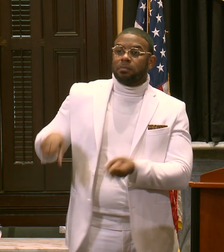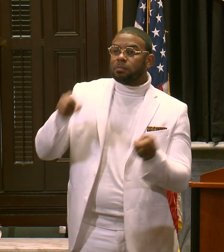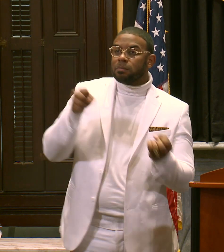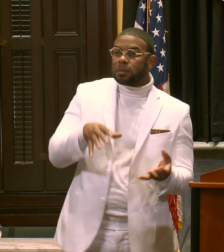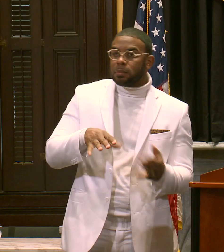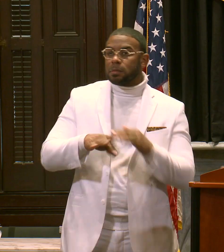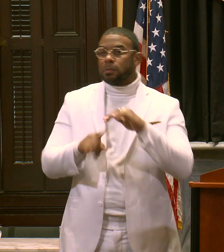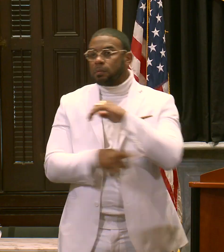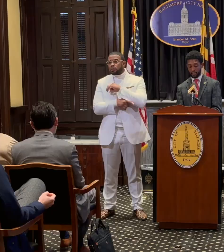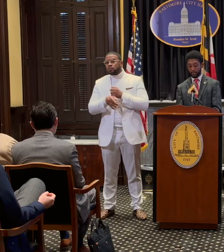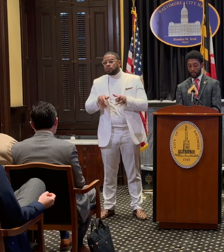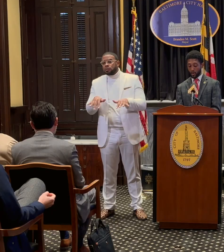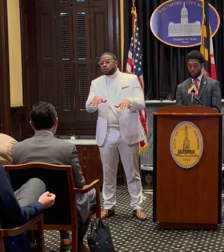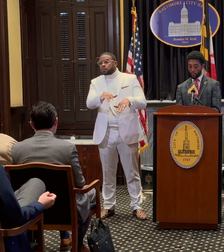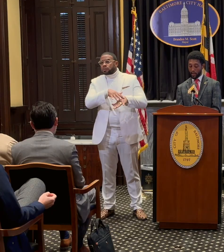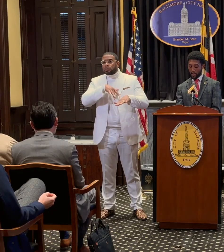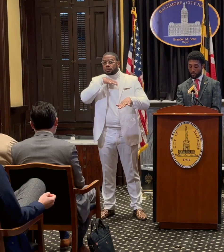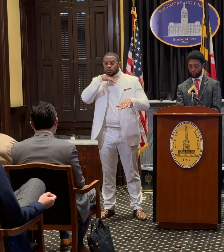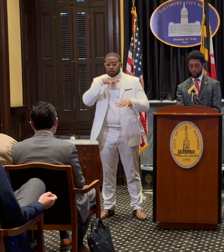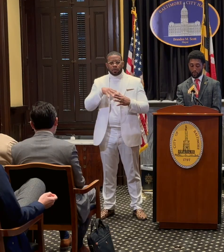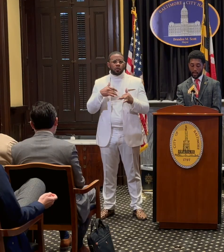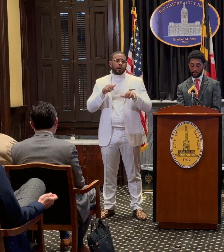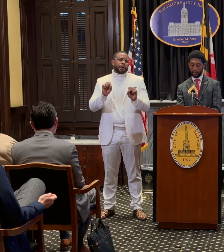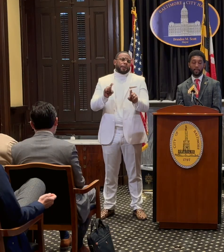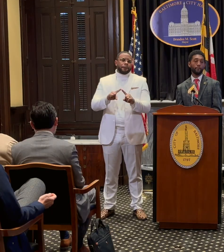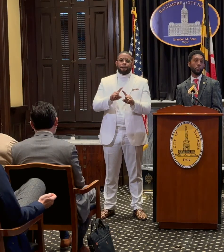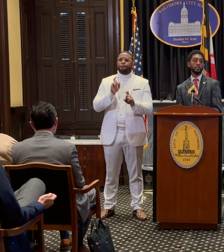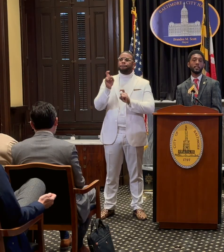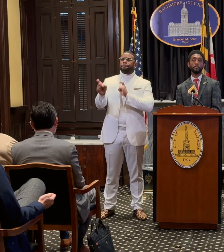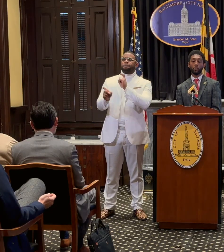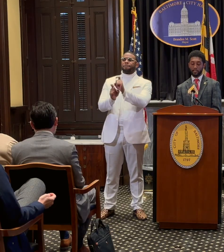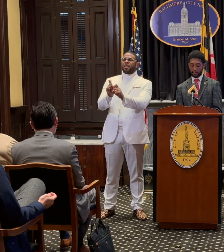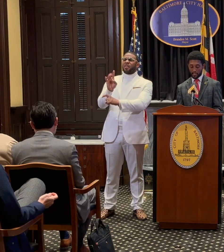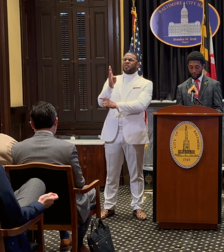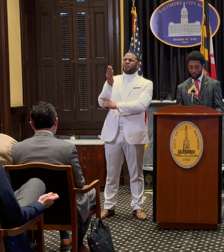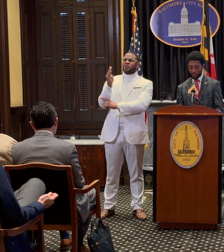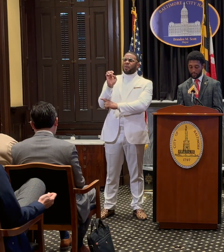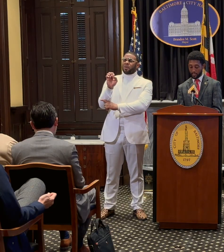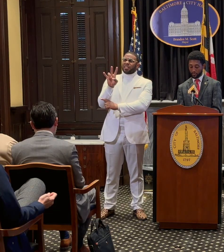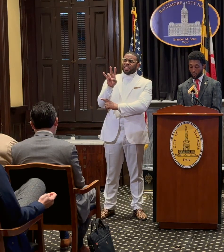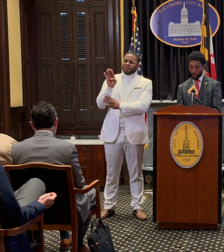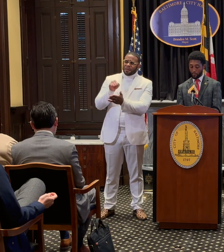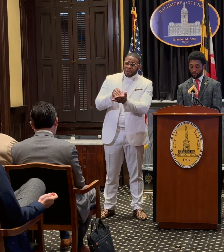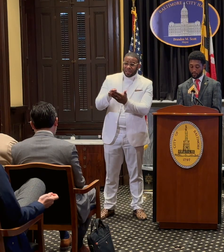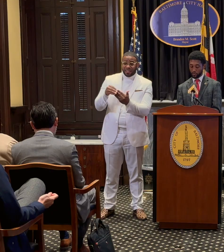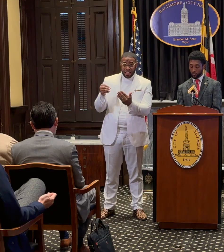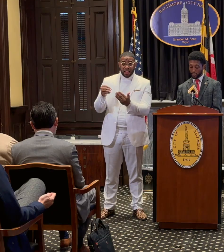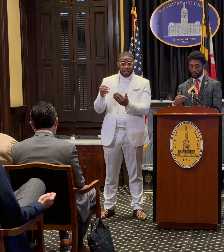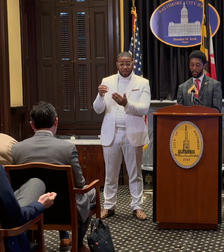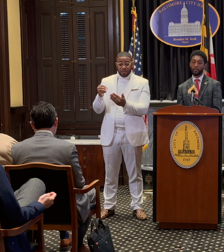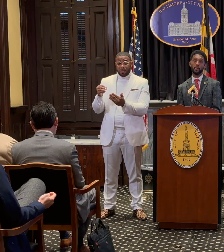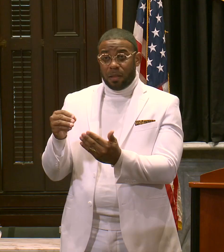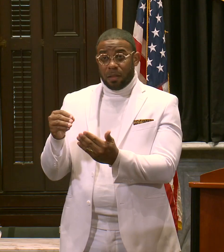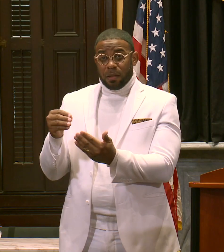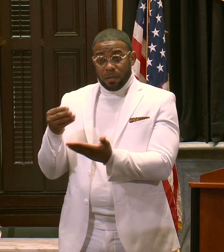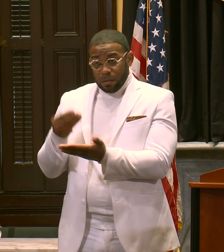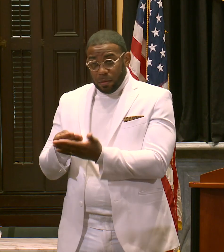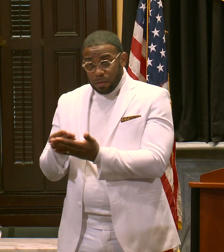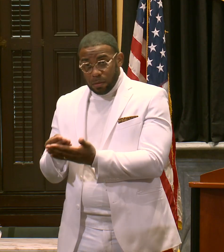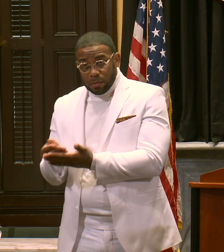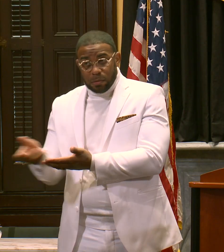and littering. We were able to allocate $14.7 million of ARPA funding to bring together